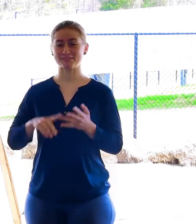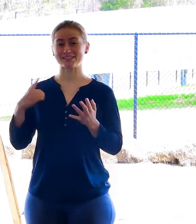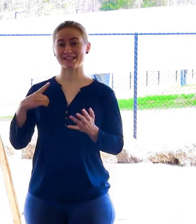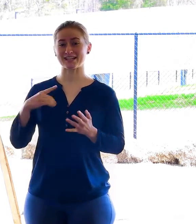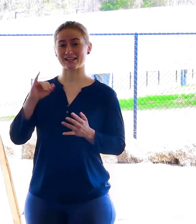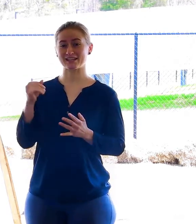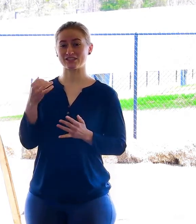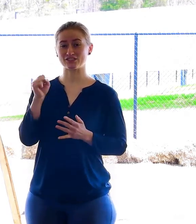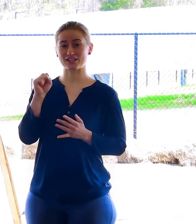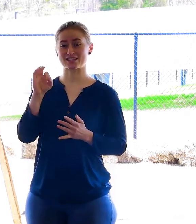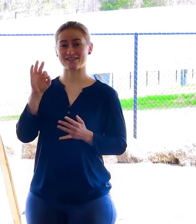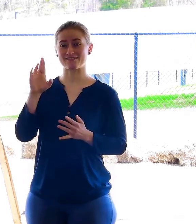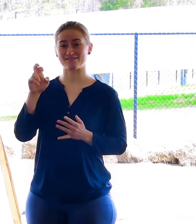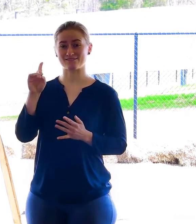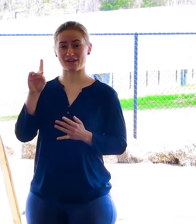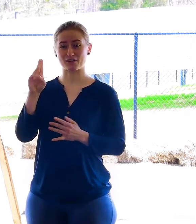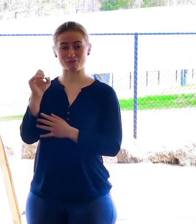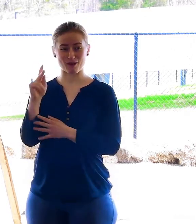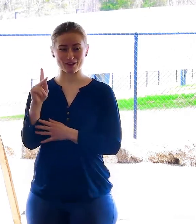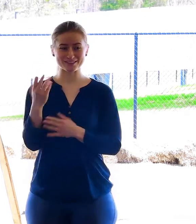Delegate Jessica Feldmark is here.